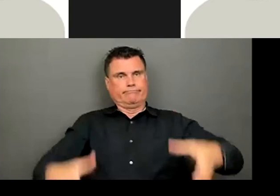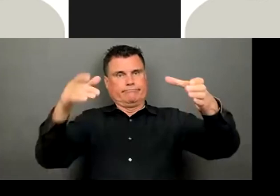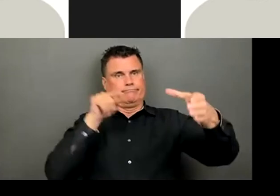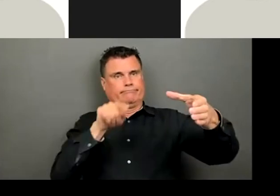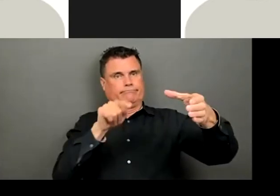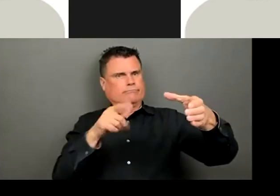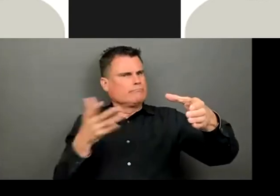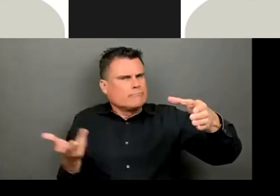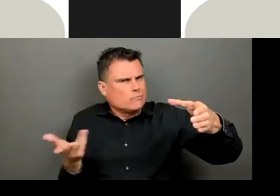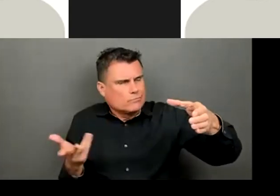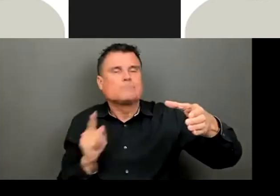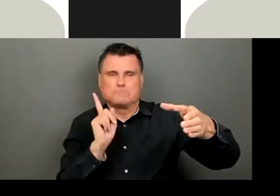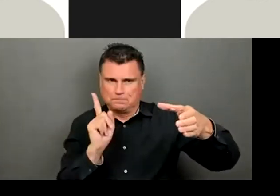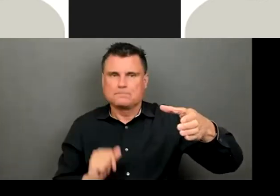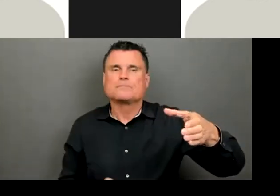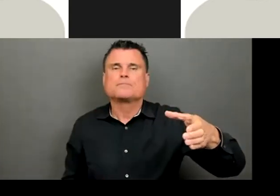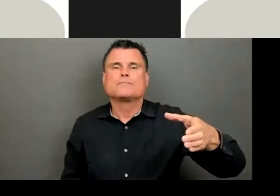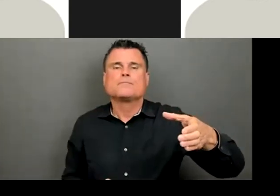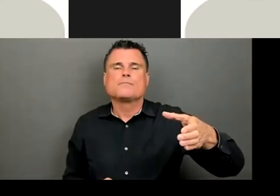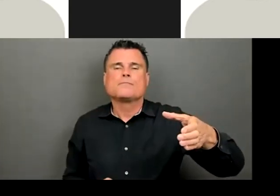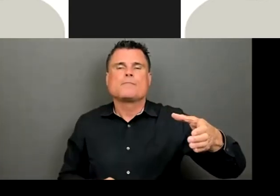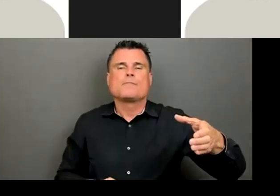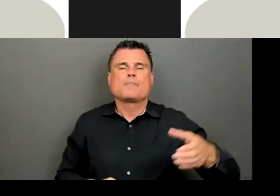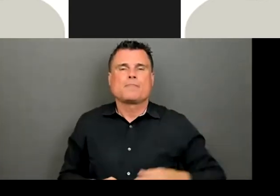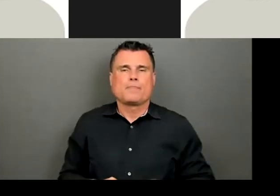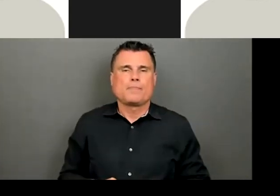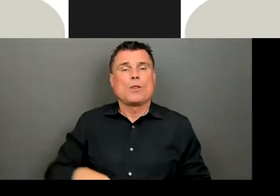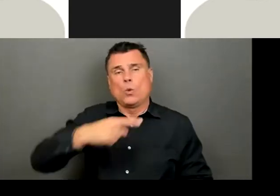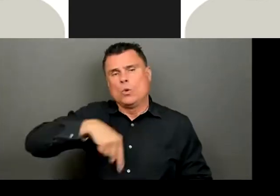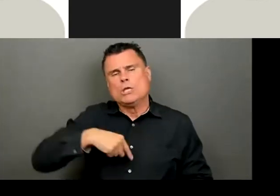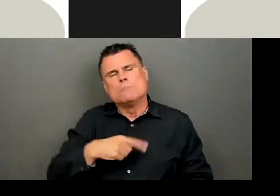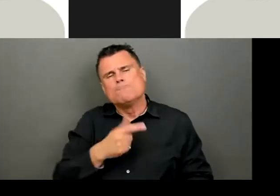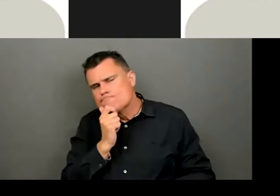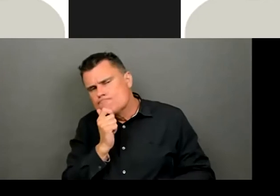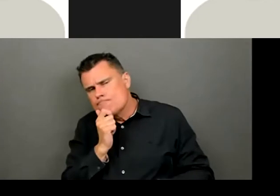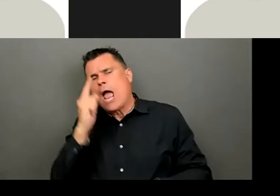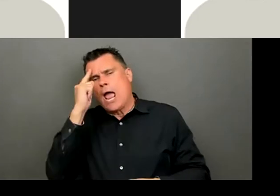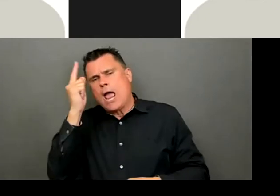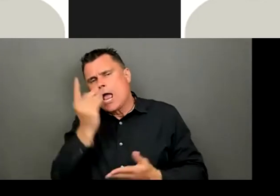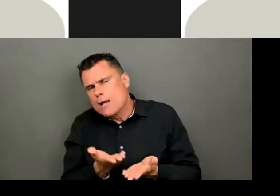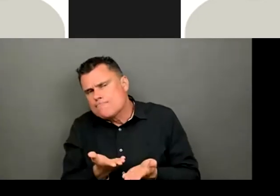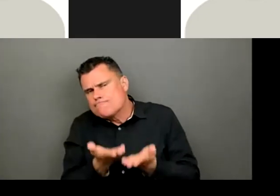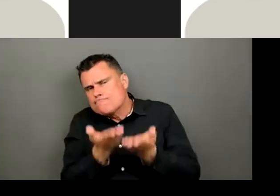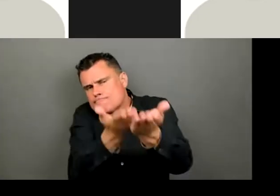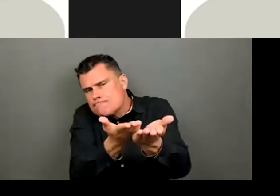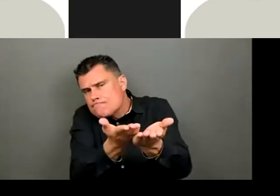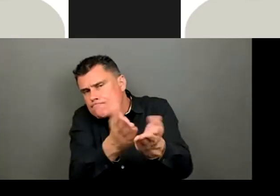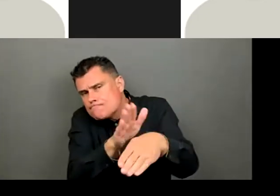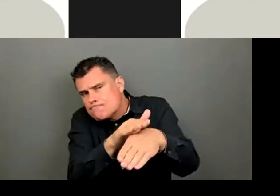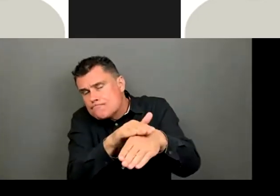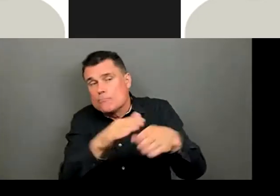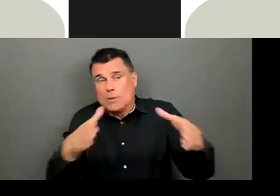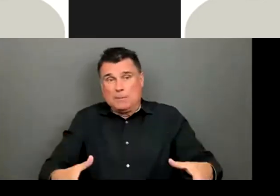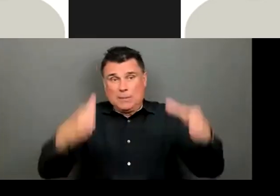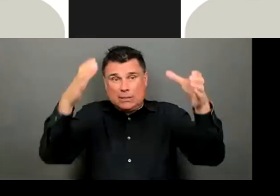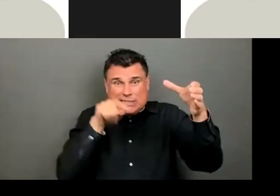an indoor positioning system, which primarily assists any user to get a directional assistance to move